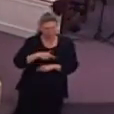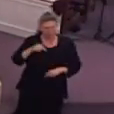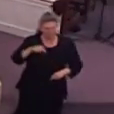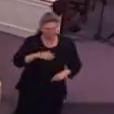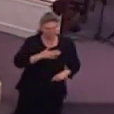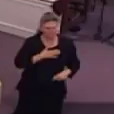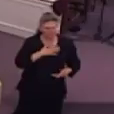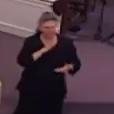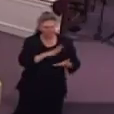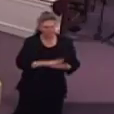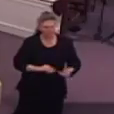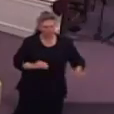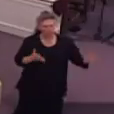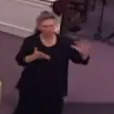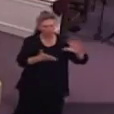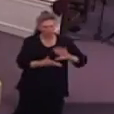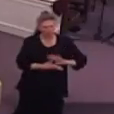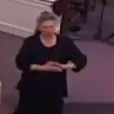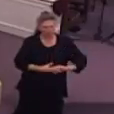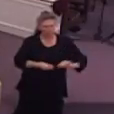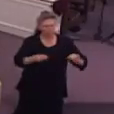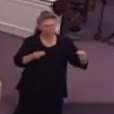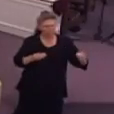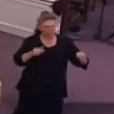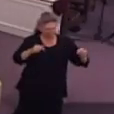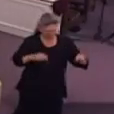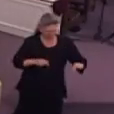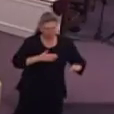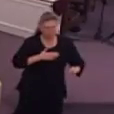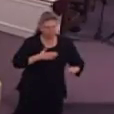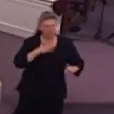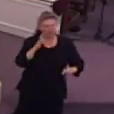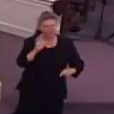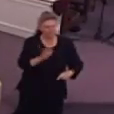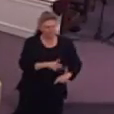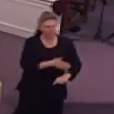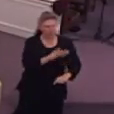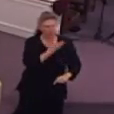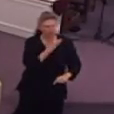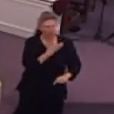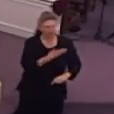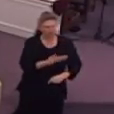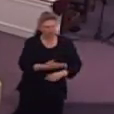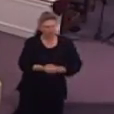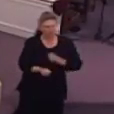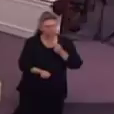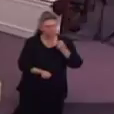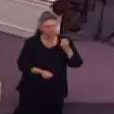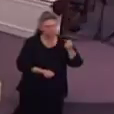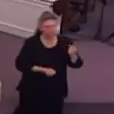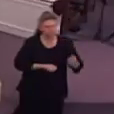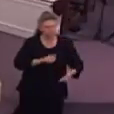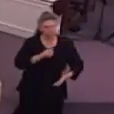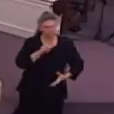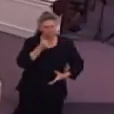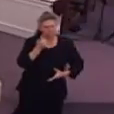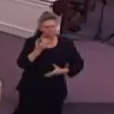my story. This is my song.